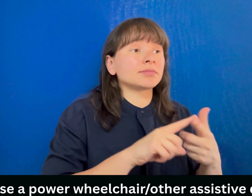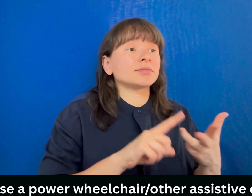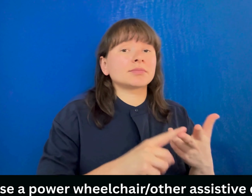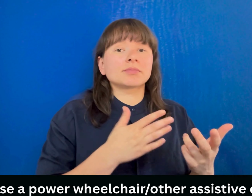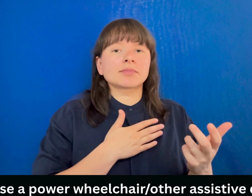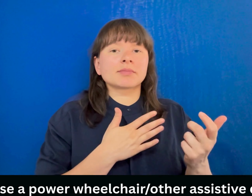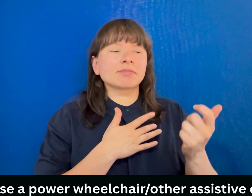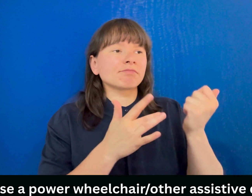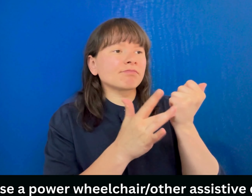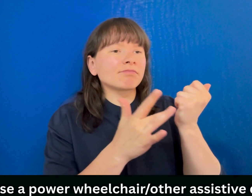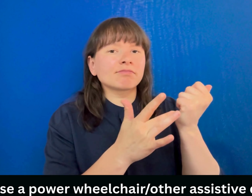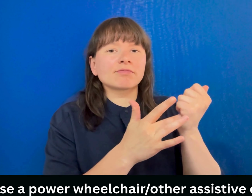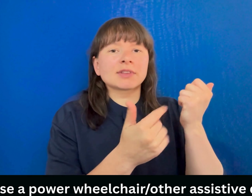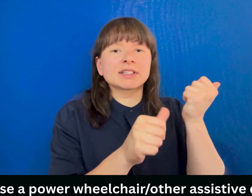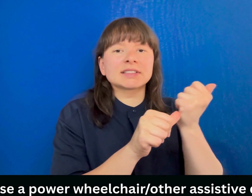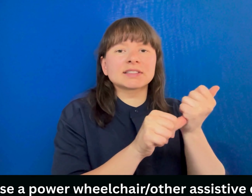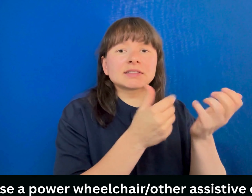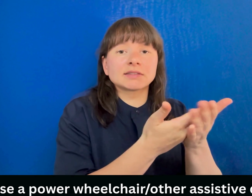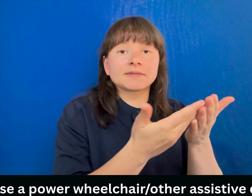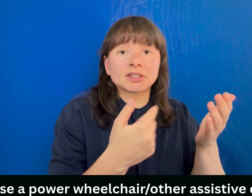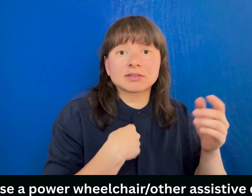a power wheelchair or other assistive devices?